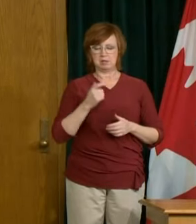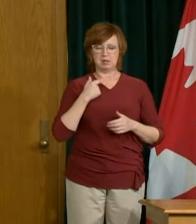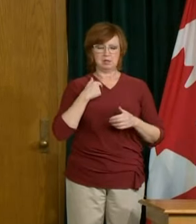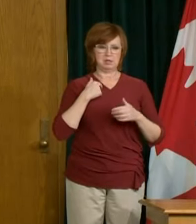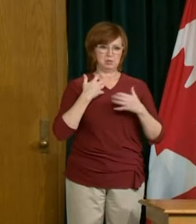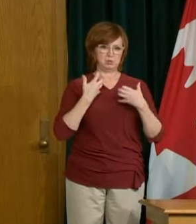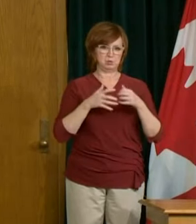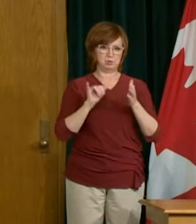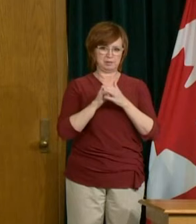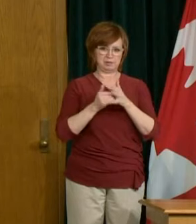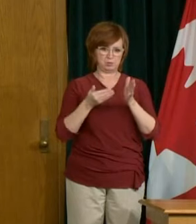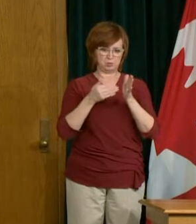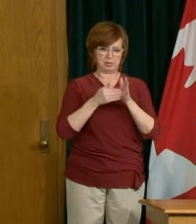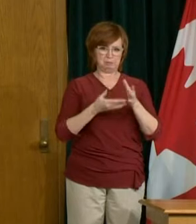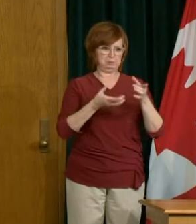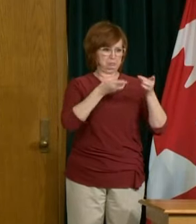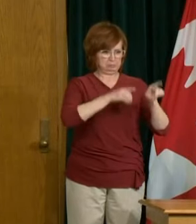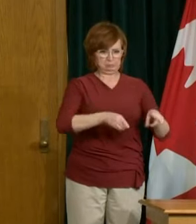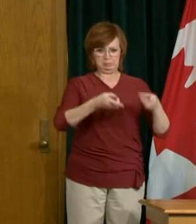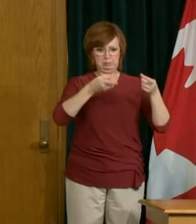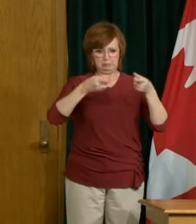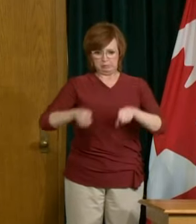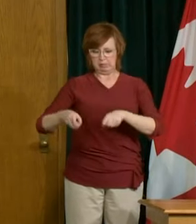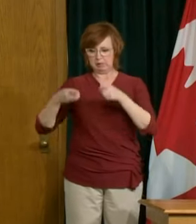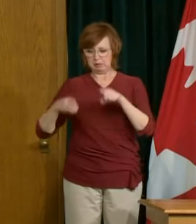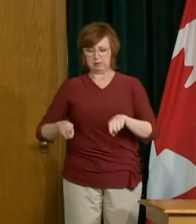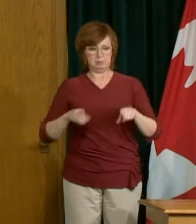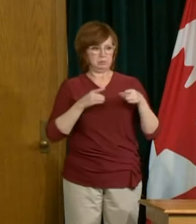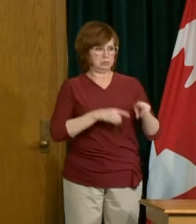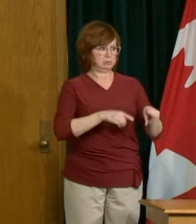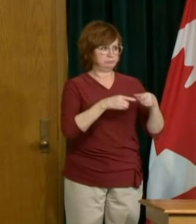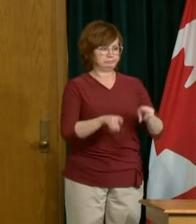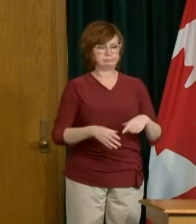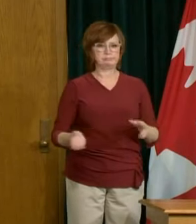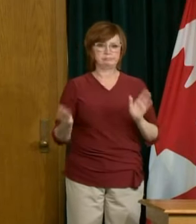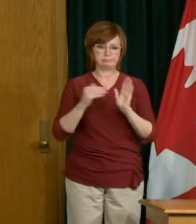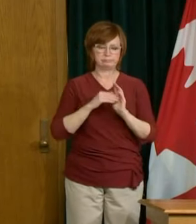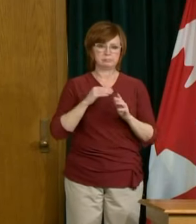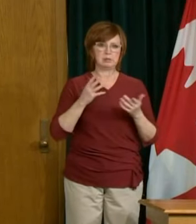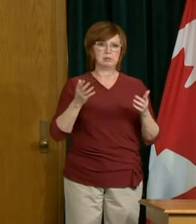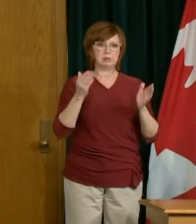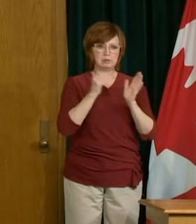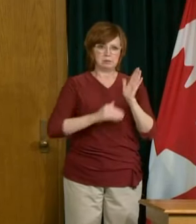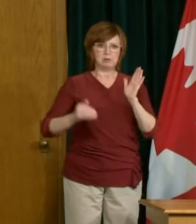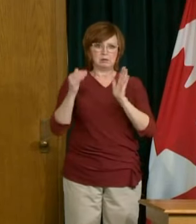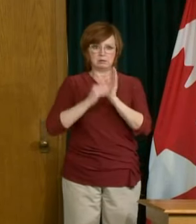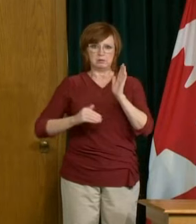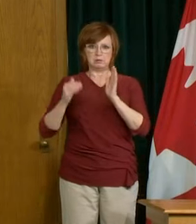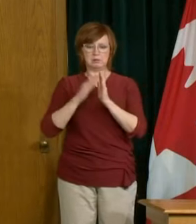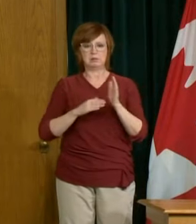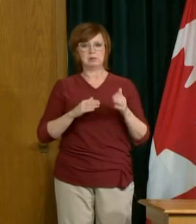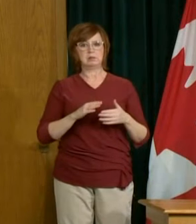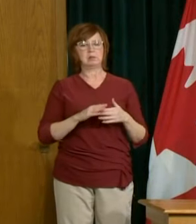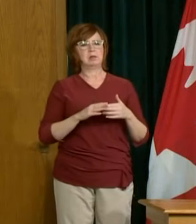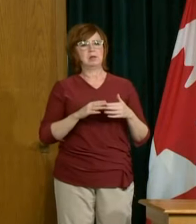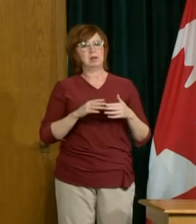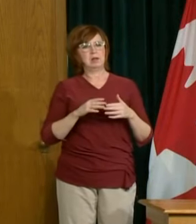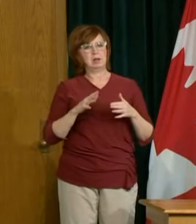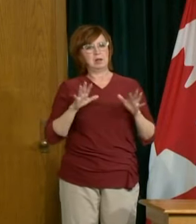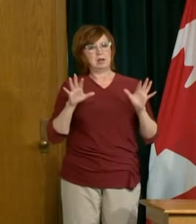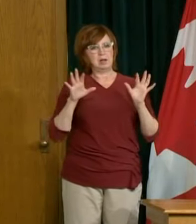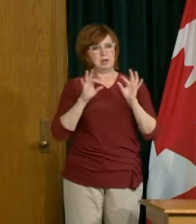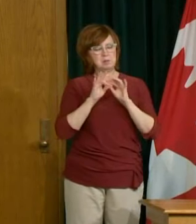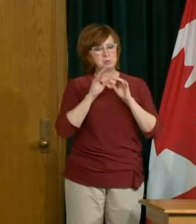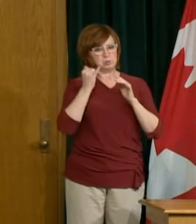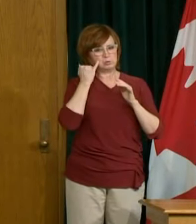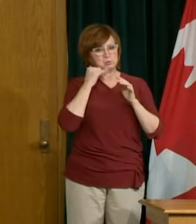us, that if we continue to practice physical distancing, we can proceed with the reopening and minimize the risk of those clusters or outbreaks in the